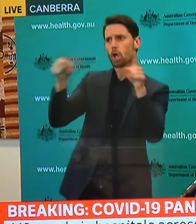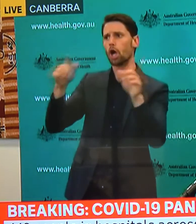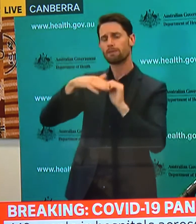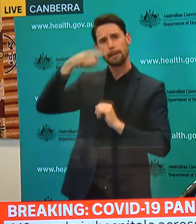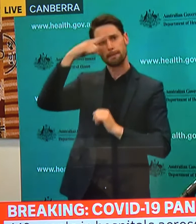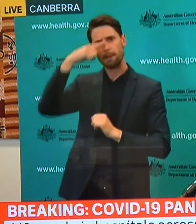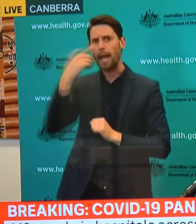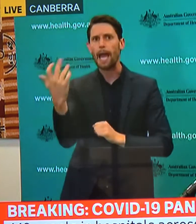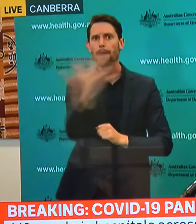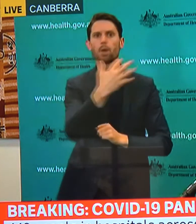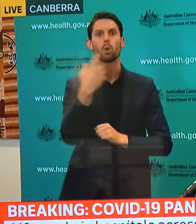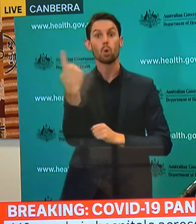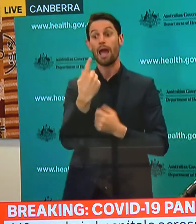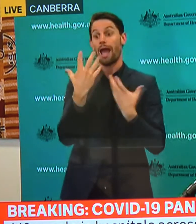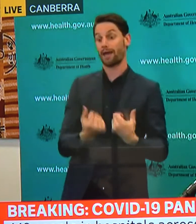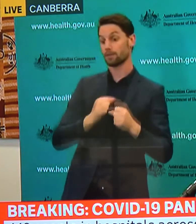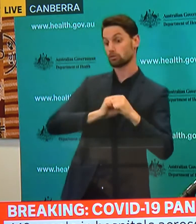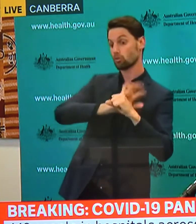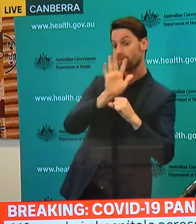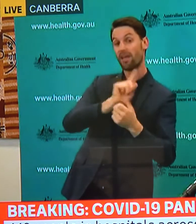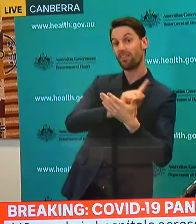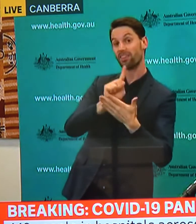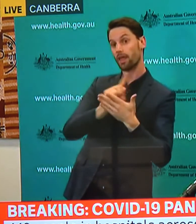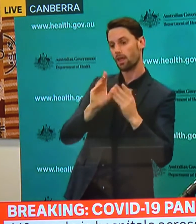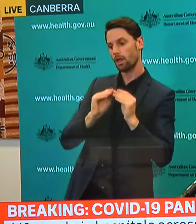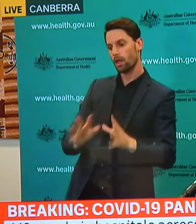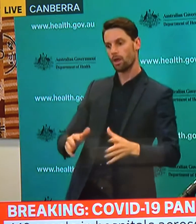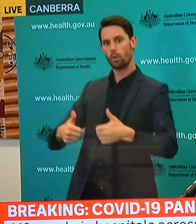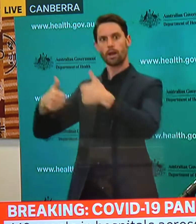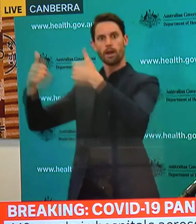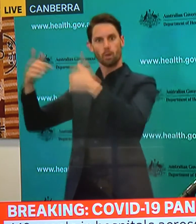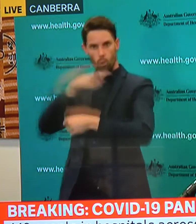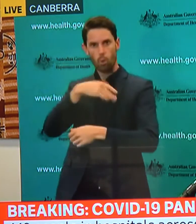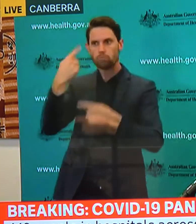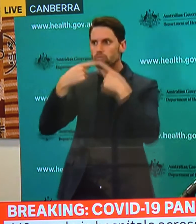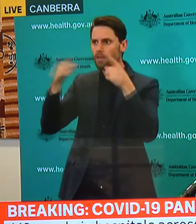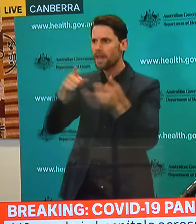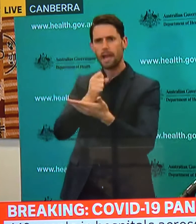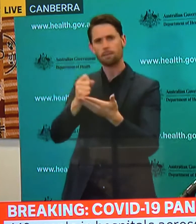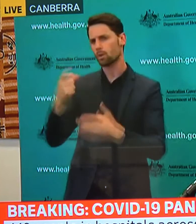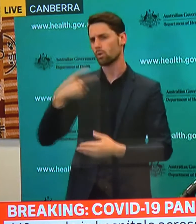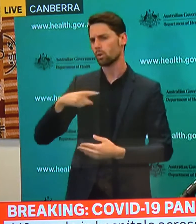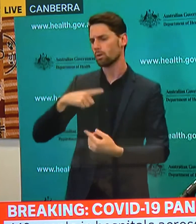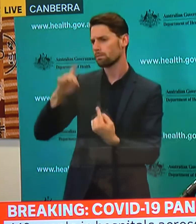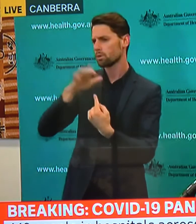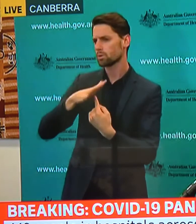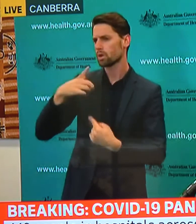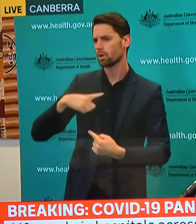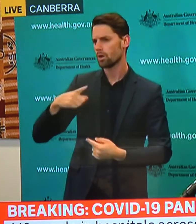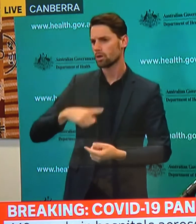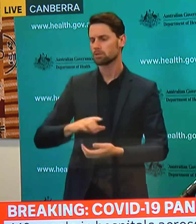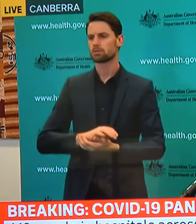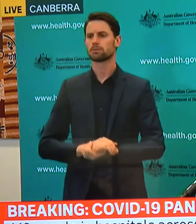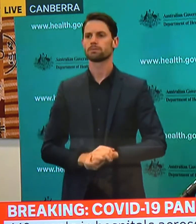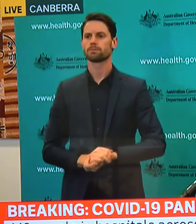important to keep track of that? So I think it is important. Firstly, it really reinforces that message, which is the true